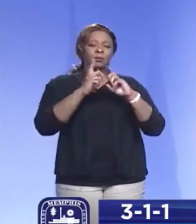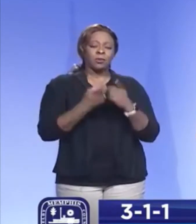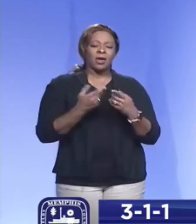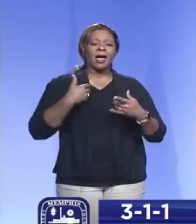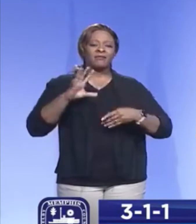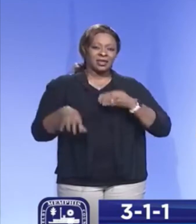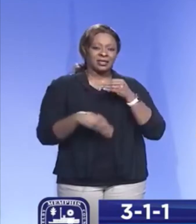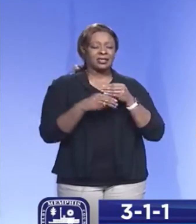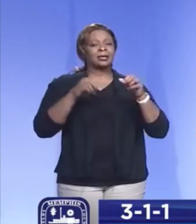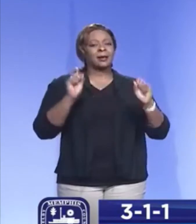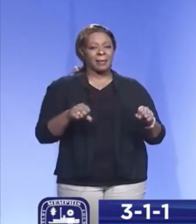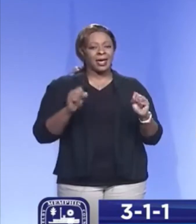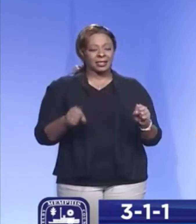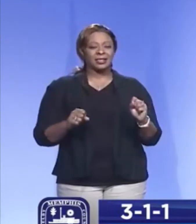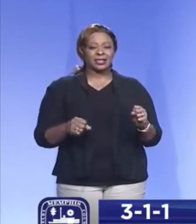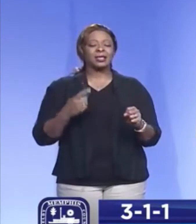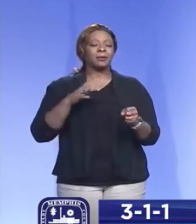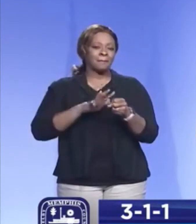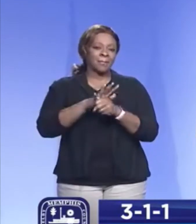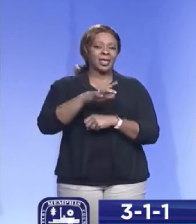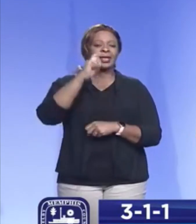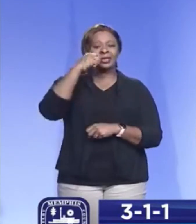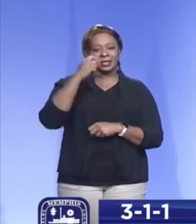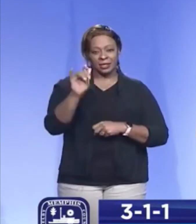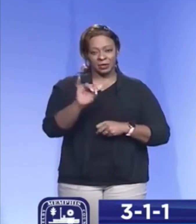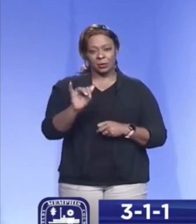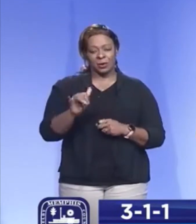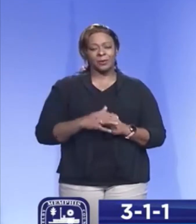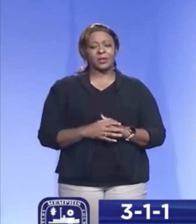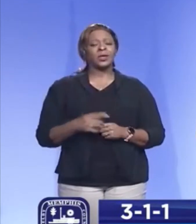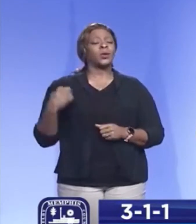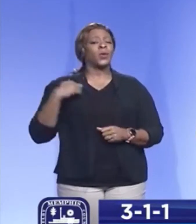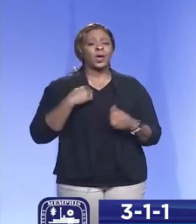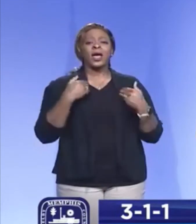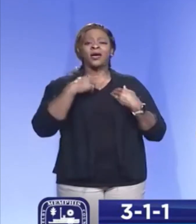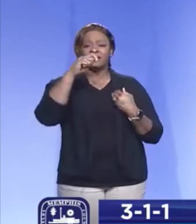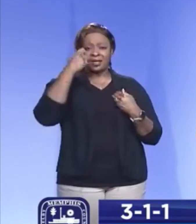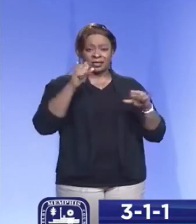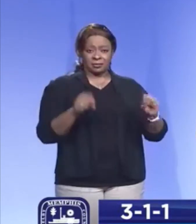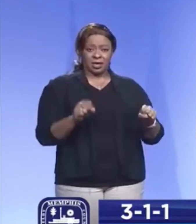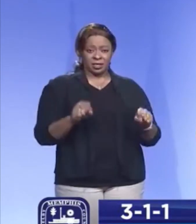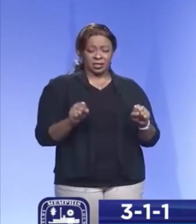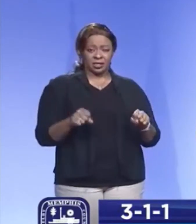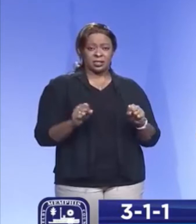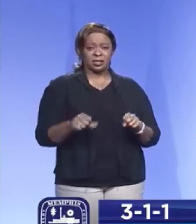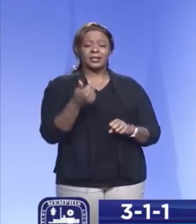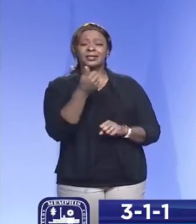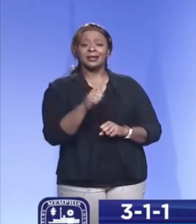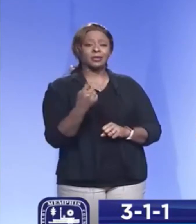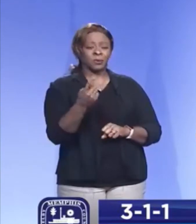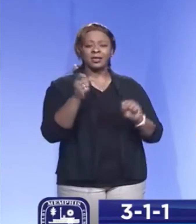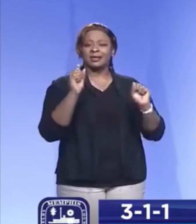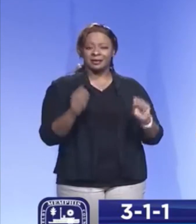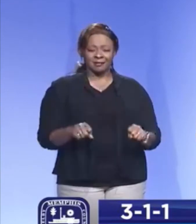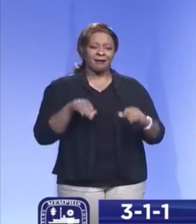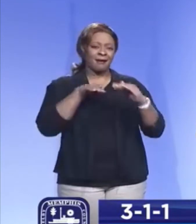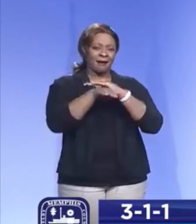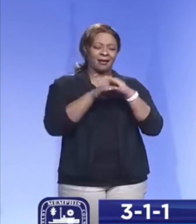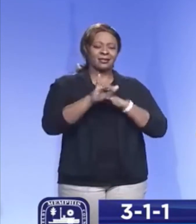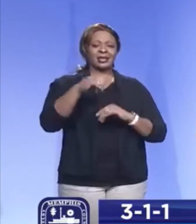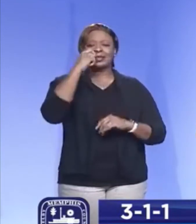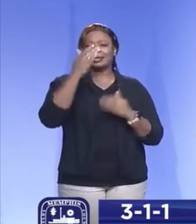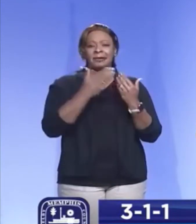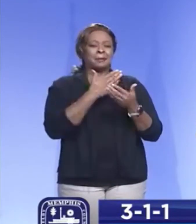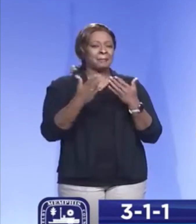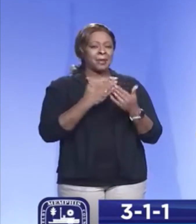additional capacity for testing as well. While we have testing capacity and anyone can access testing